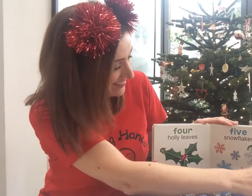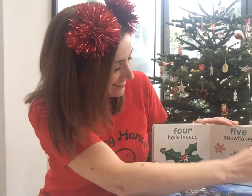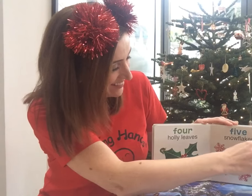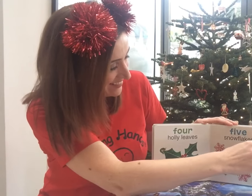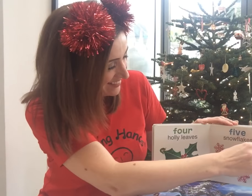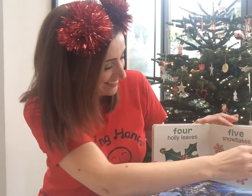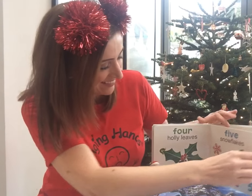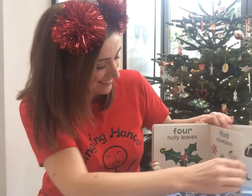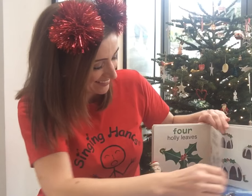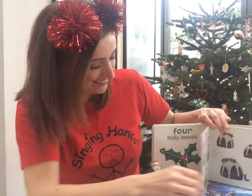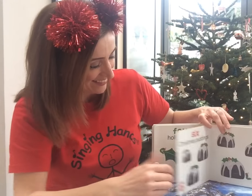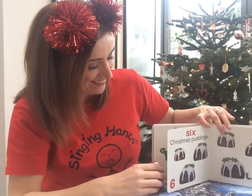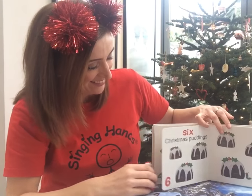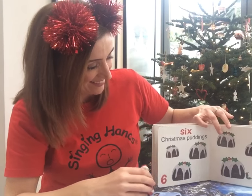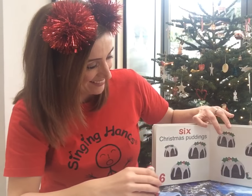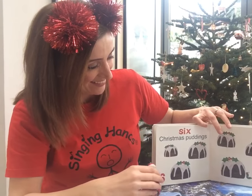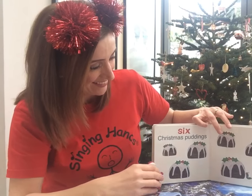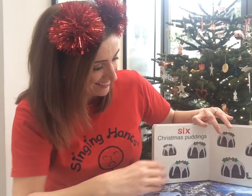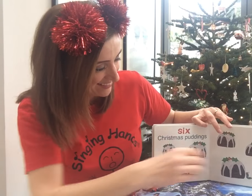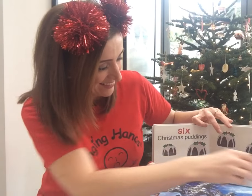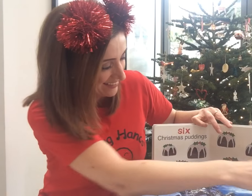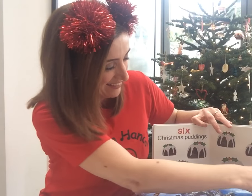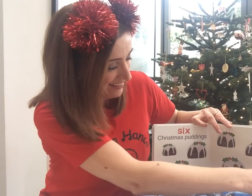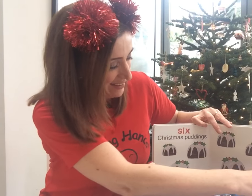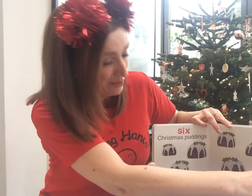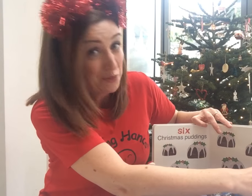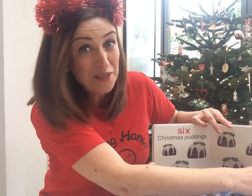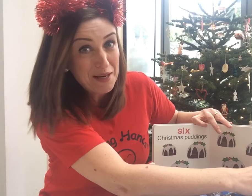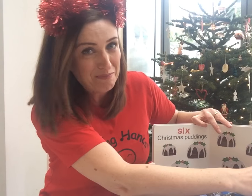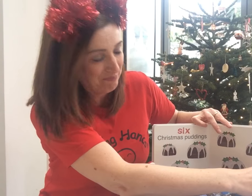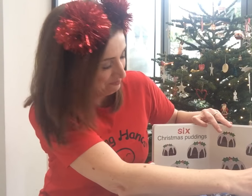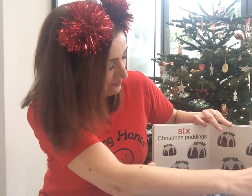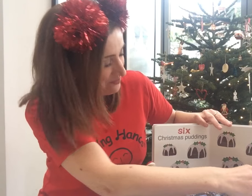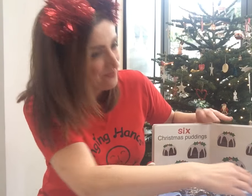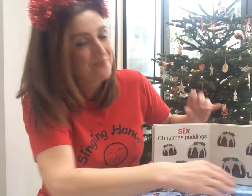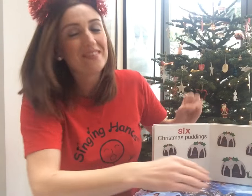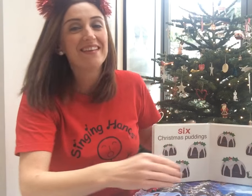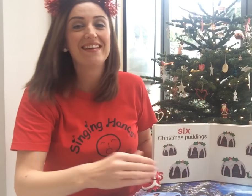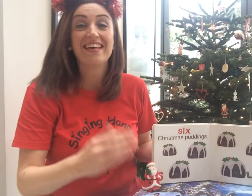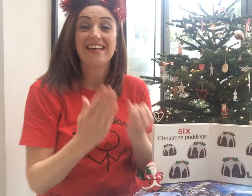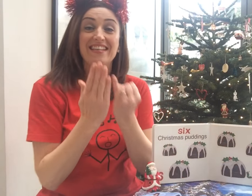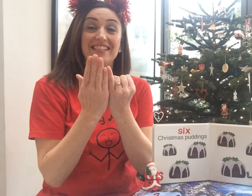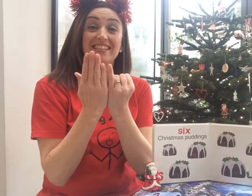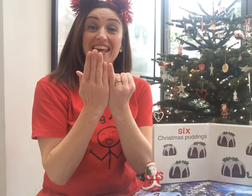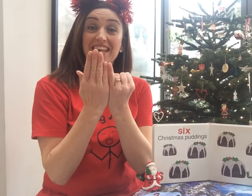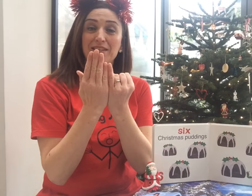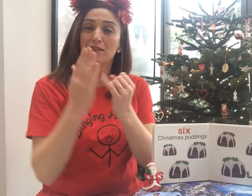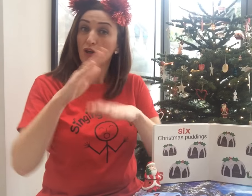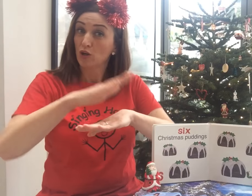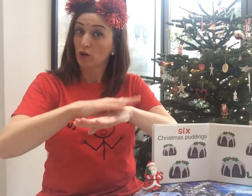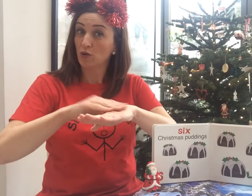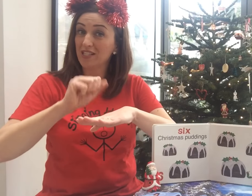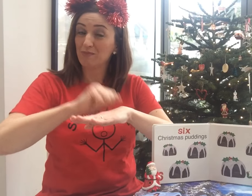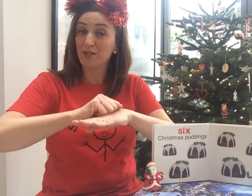oh yum six Christmas